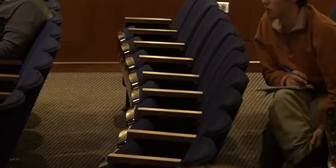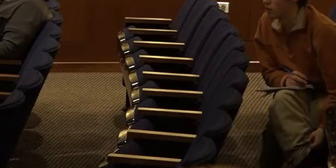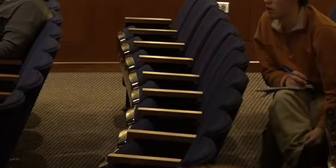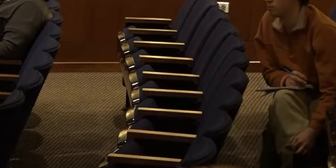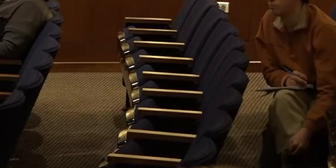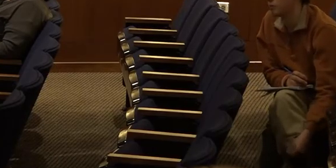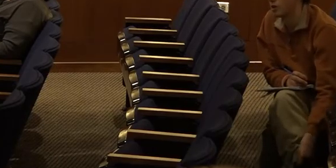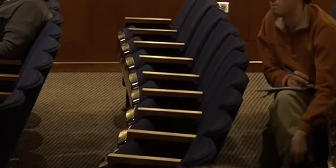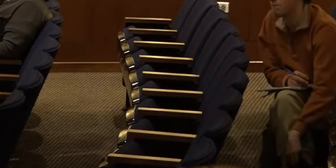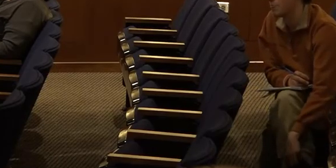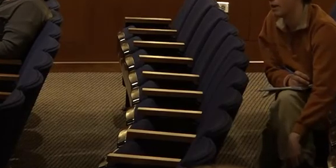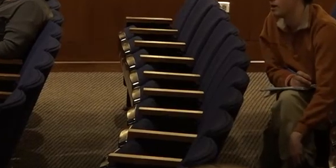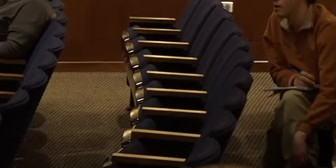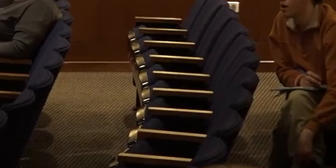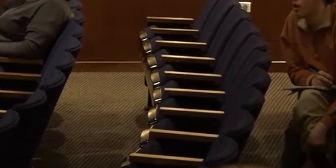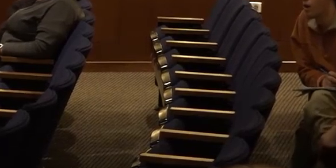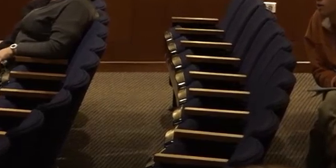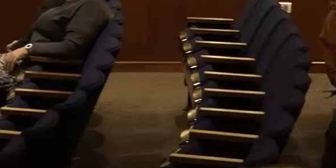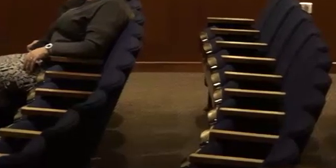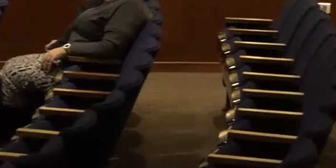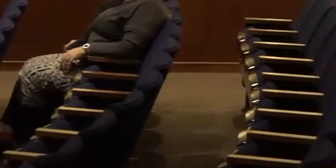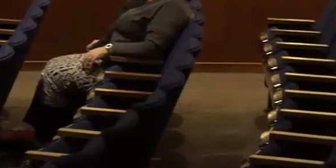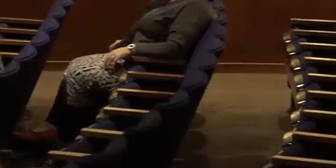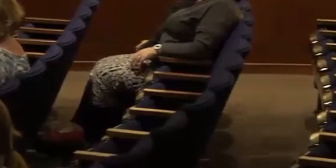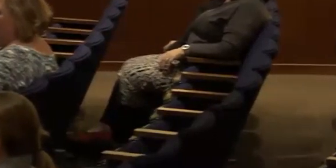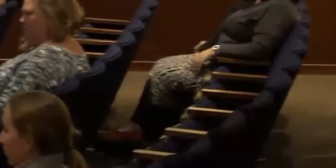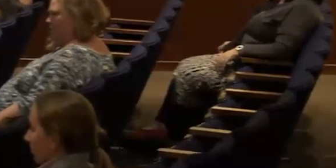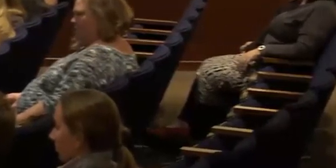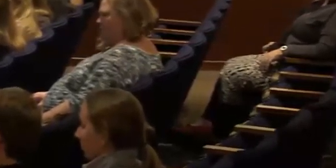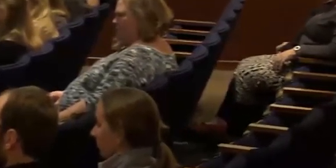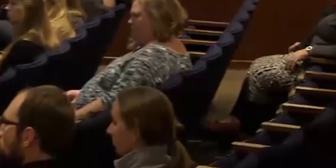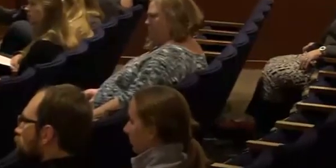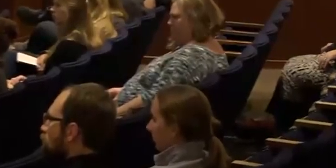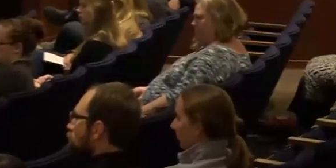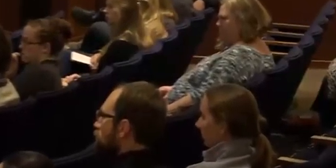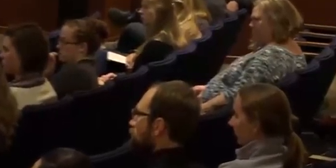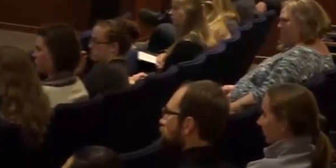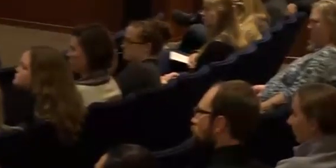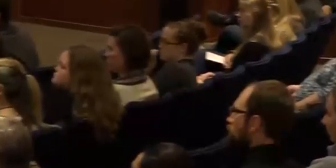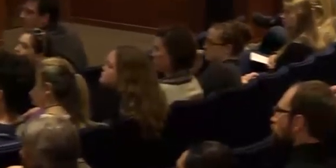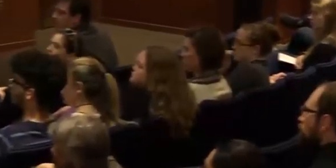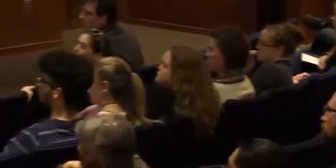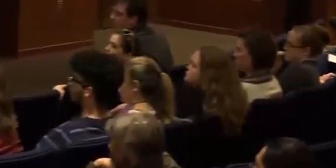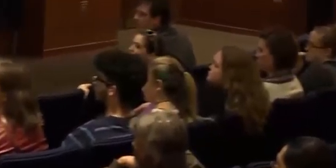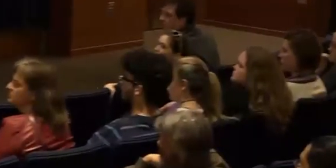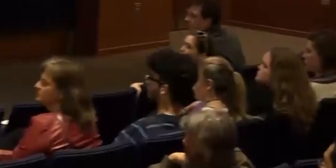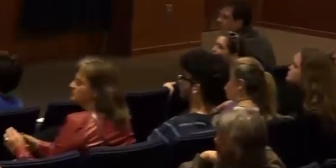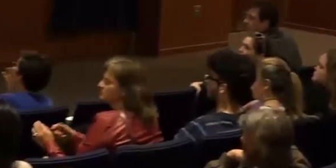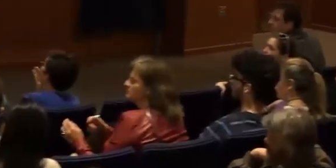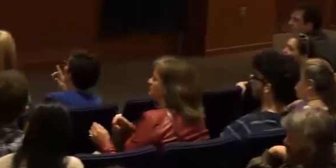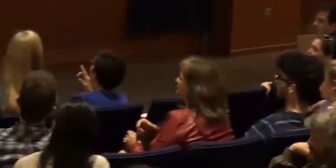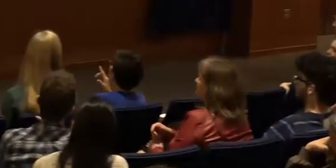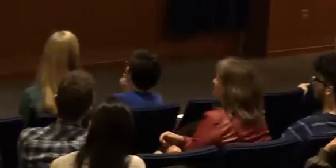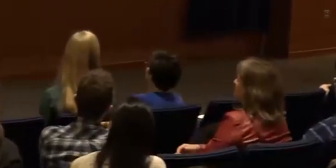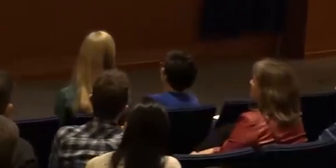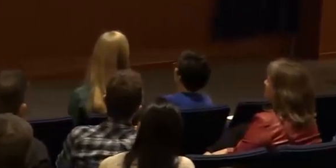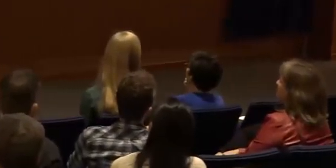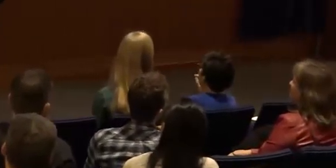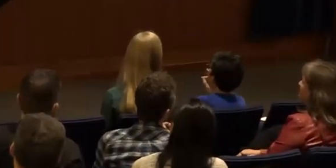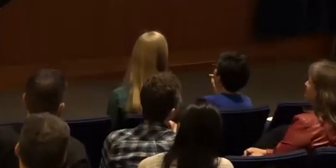Oh, no. But there's been no... he said, I spoke of Father La Fonta as